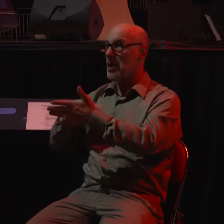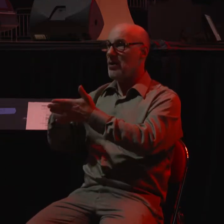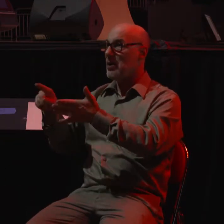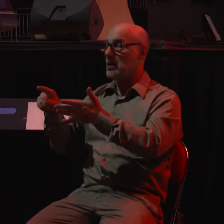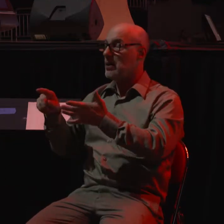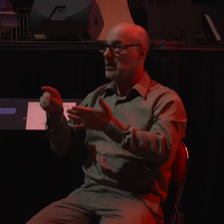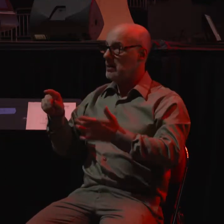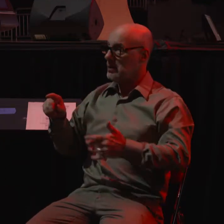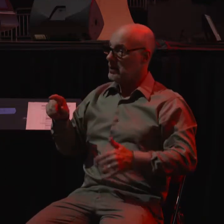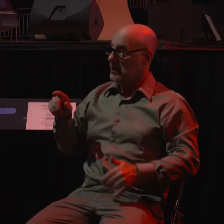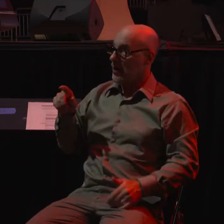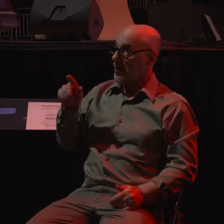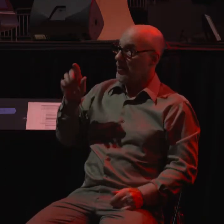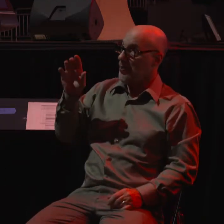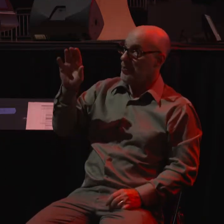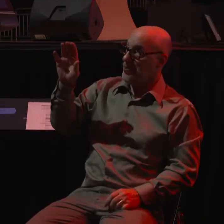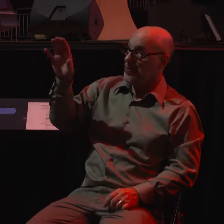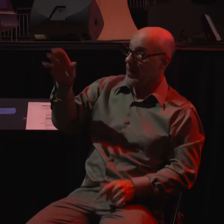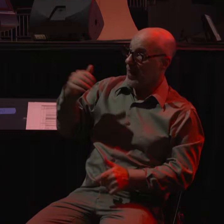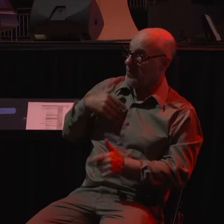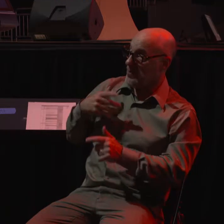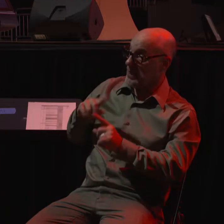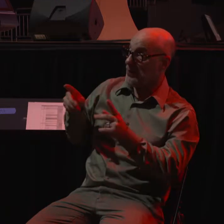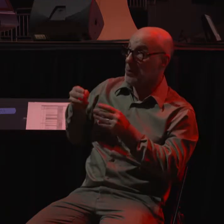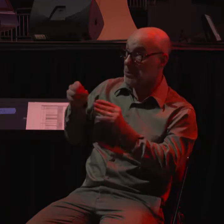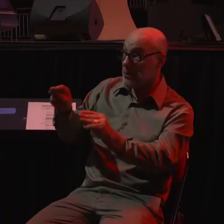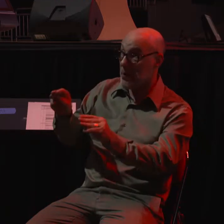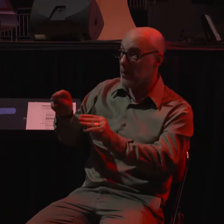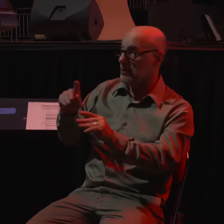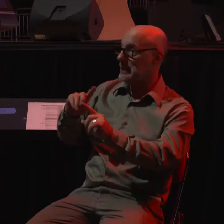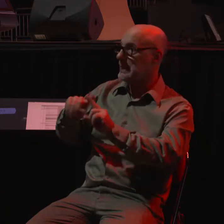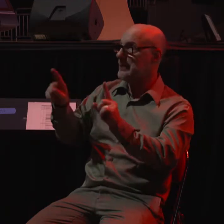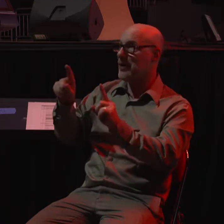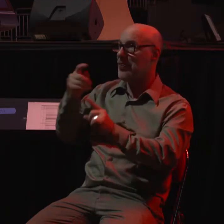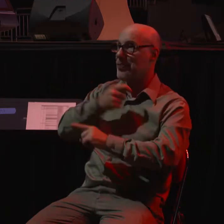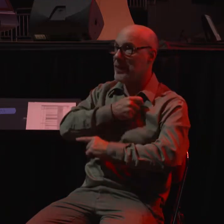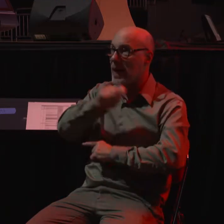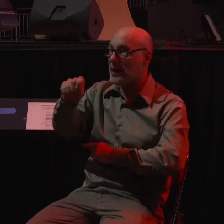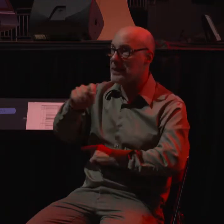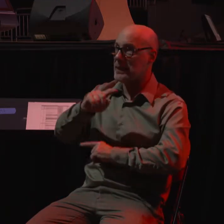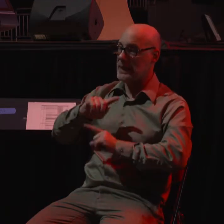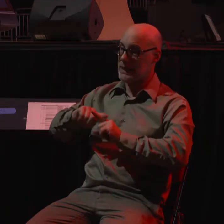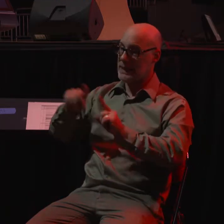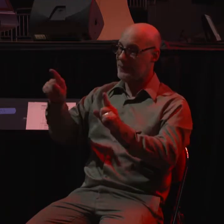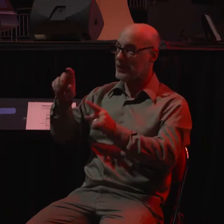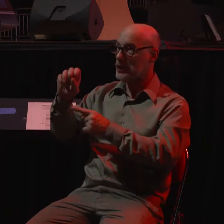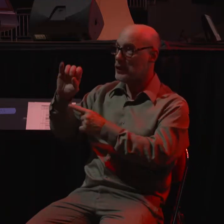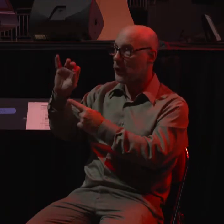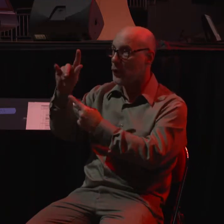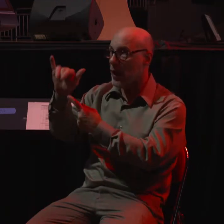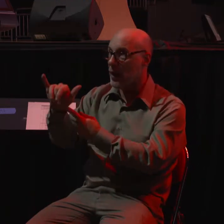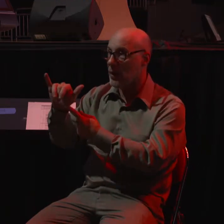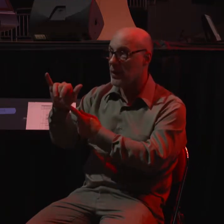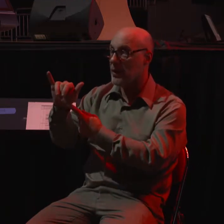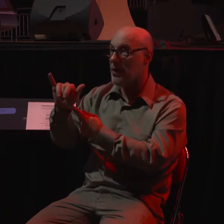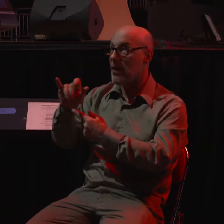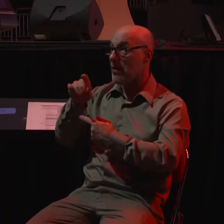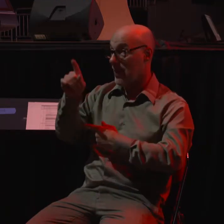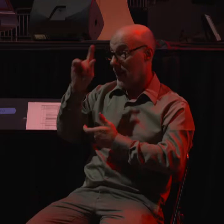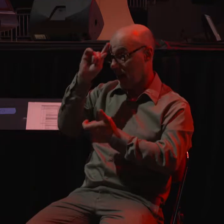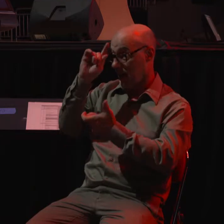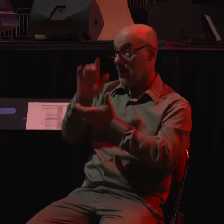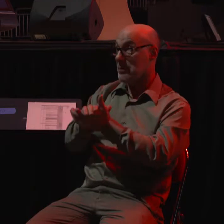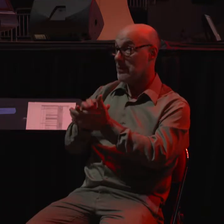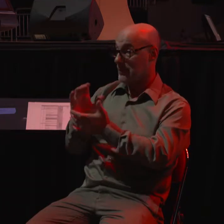difference in methodology, who had a difference in sociology and theology, okay? Who basically believed that civil rights